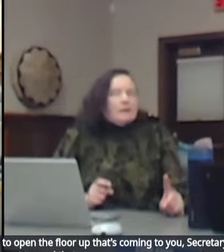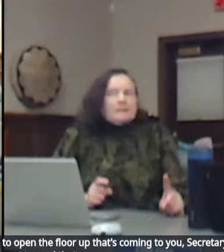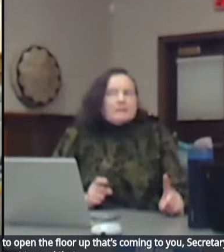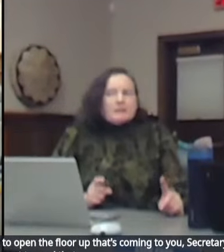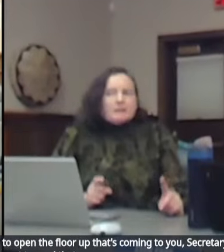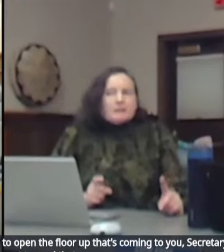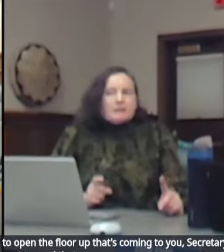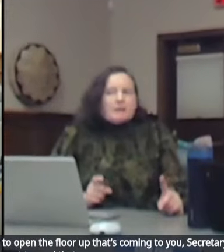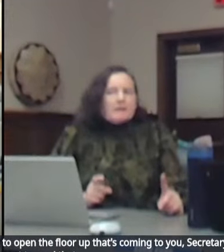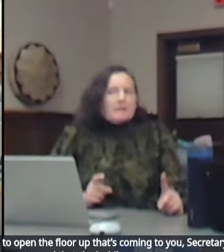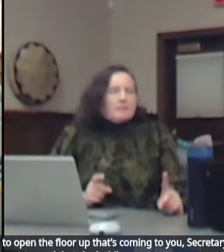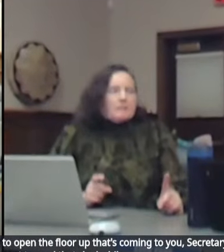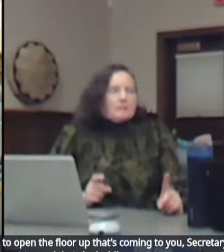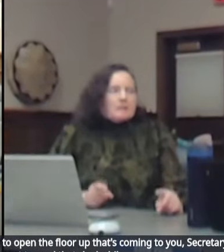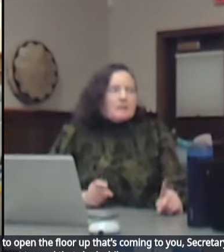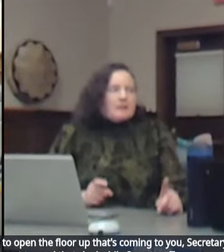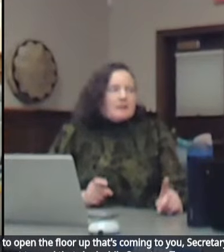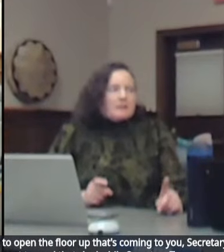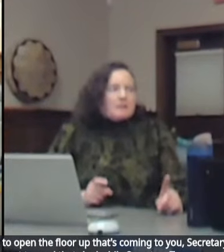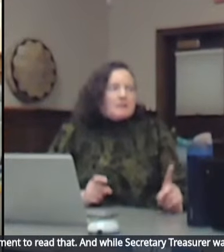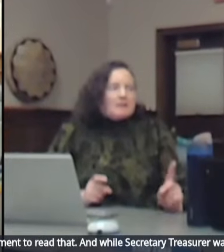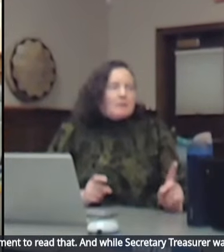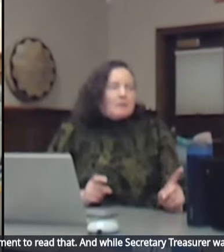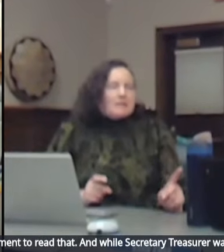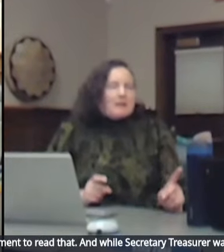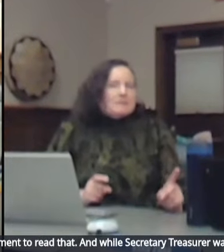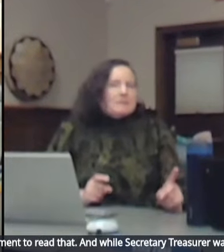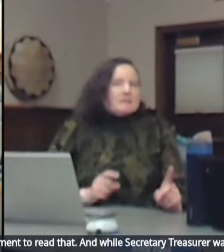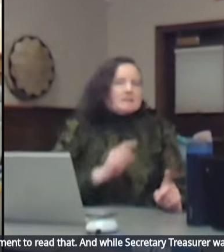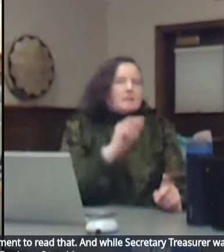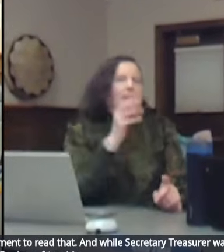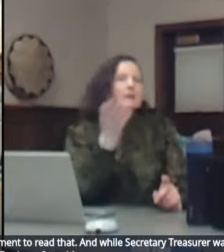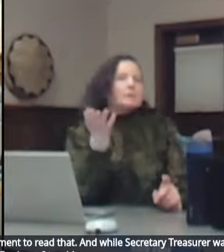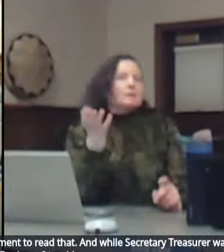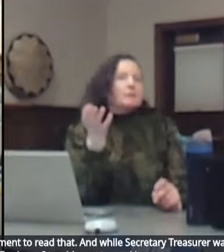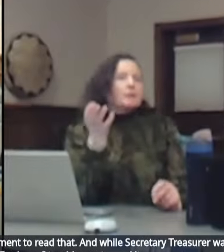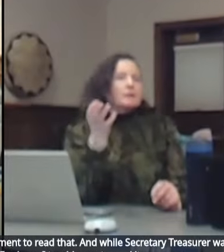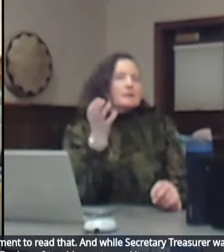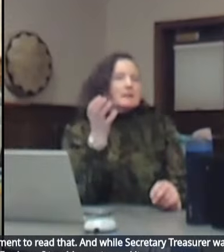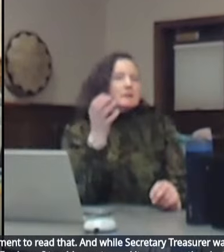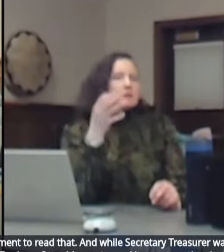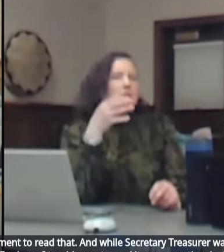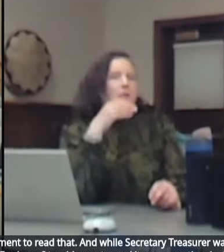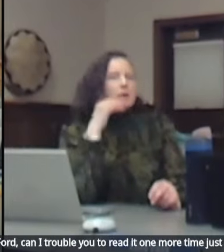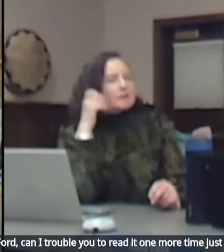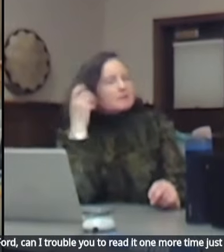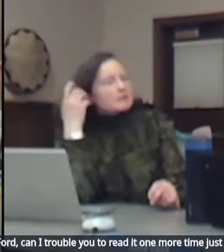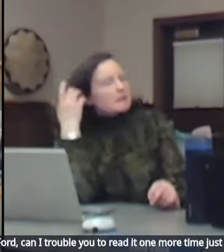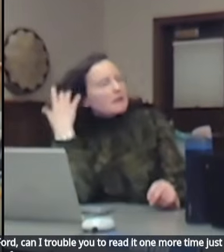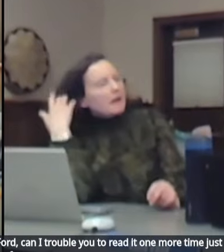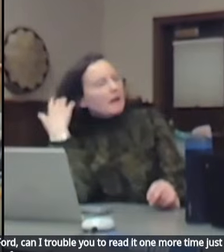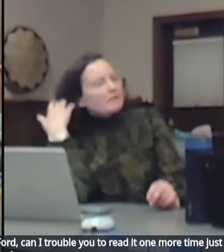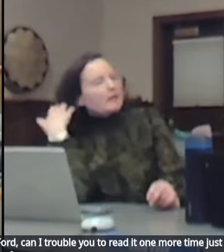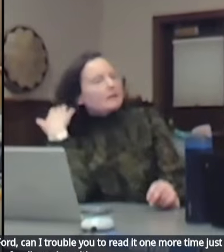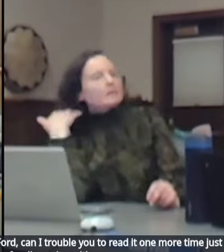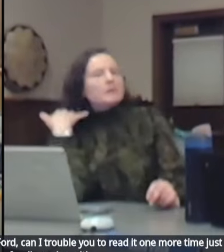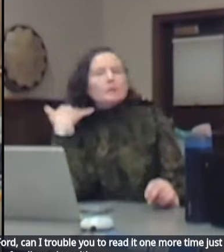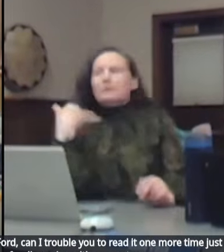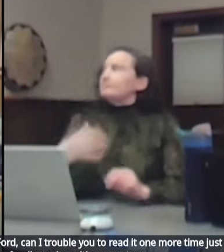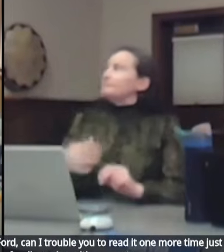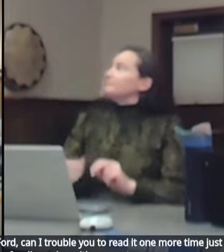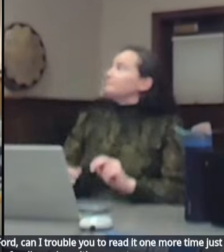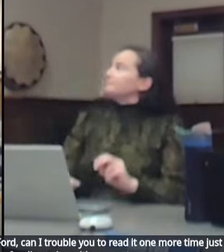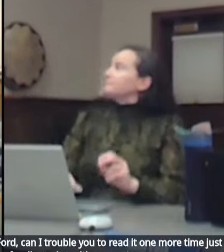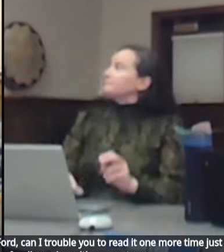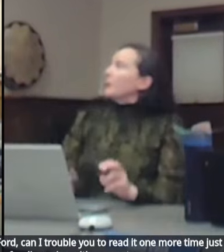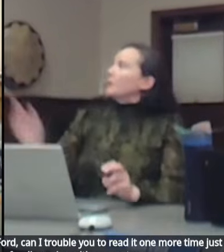And while Secretary Treasurer is reading that, Trustee Kwan, can I trouble you to read it one more time, just so that I can open the floor for discussion with our partners and the